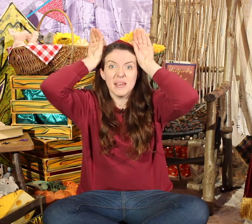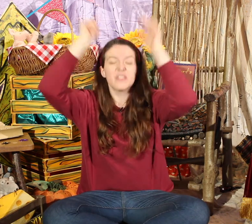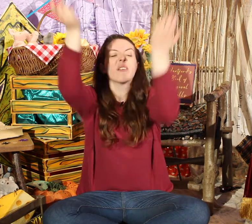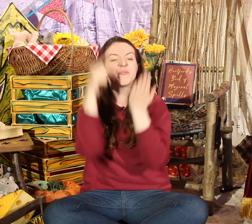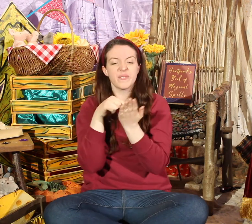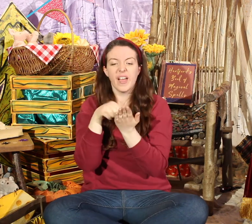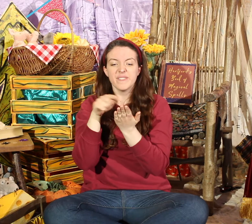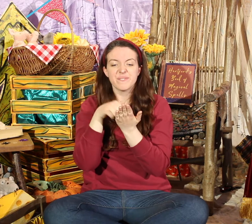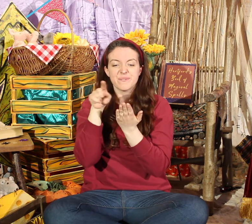games.